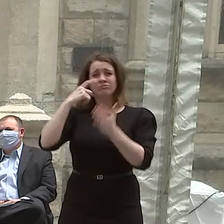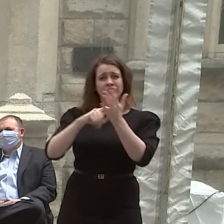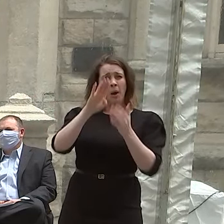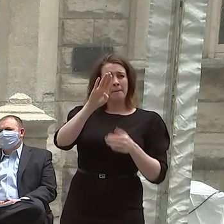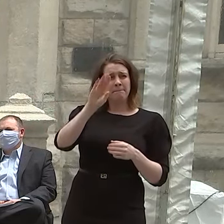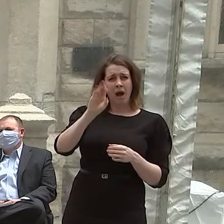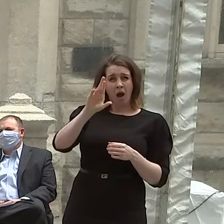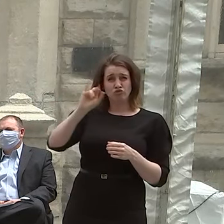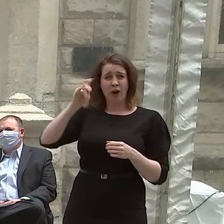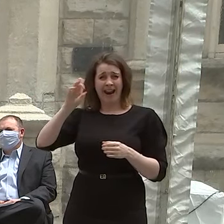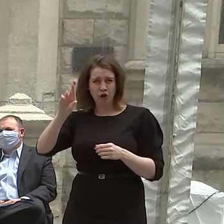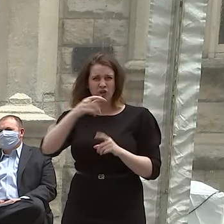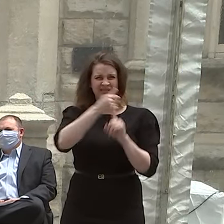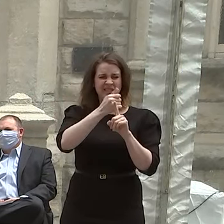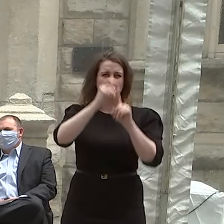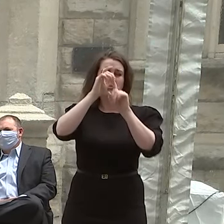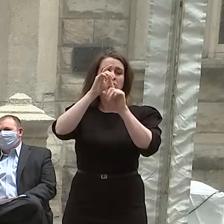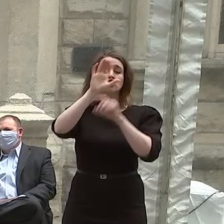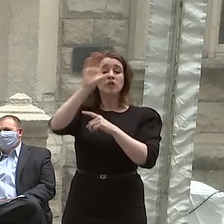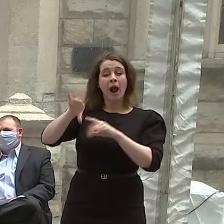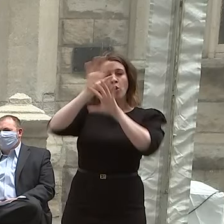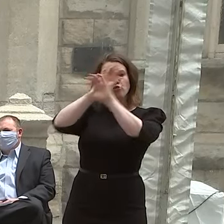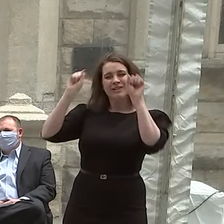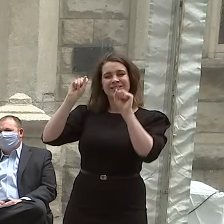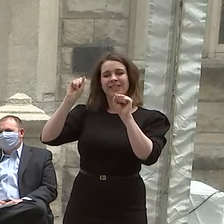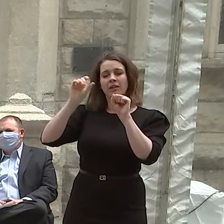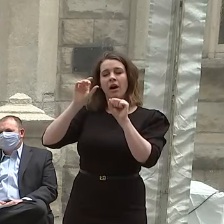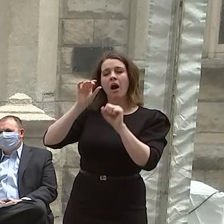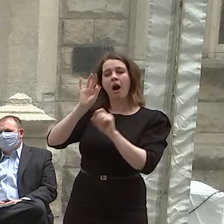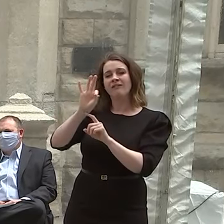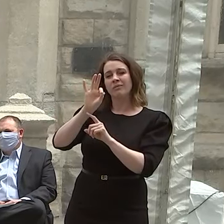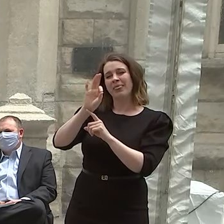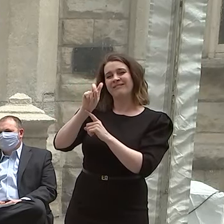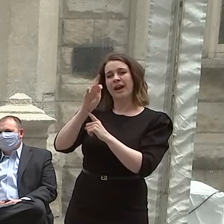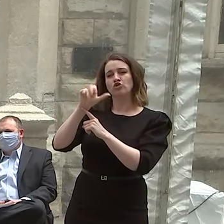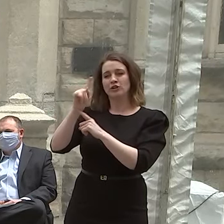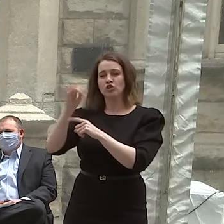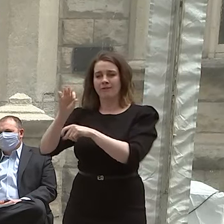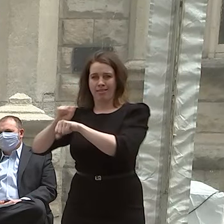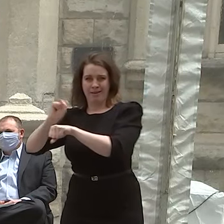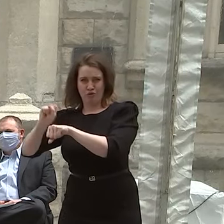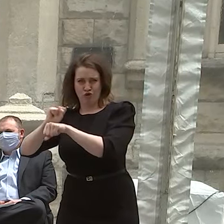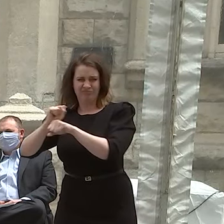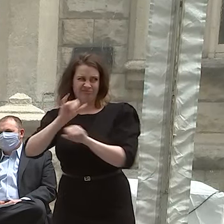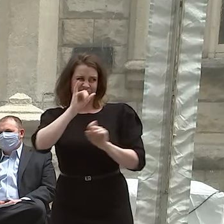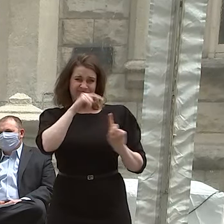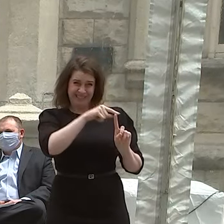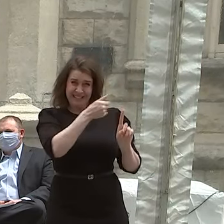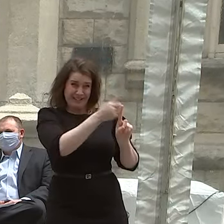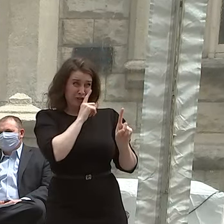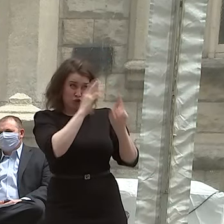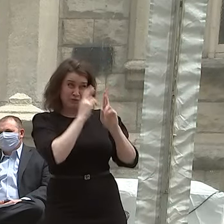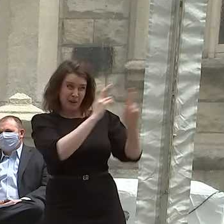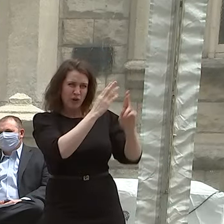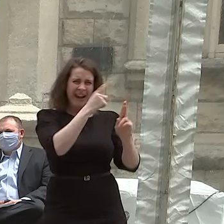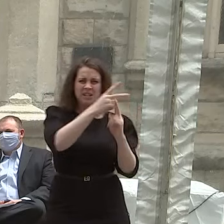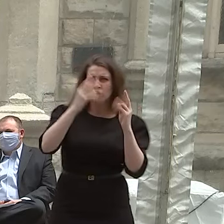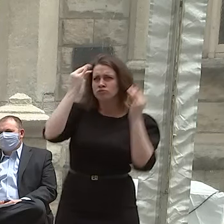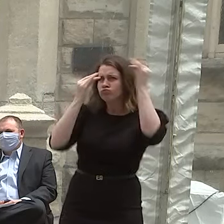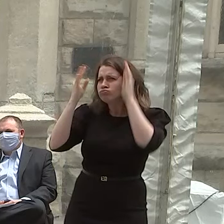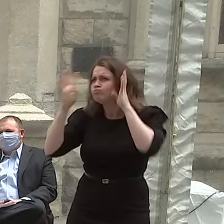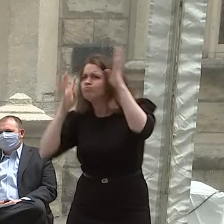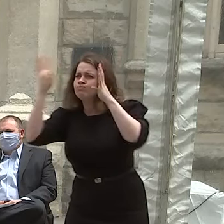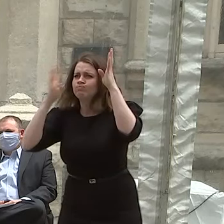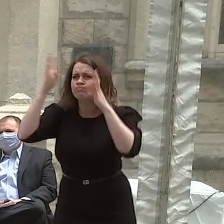Ryder, President of the Chicago Federation of Labor, who is not only a respected labor leader, he's a respected thought leader, who